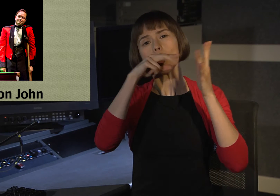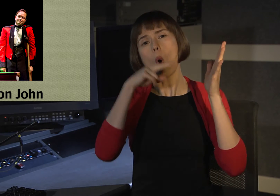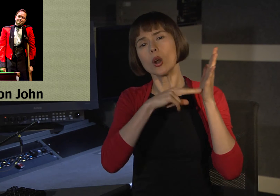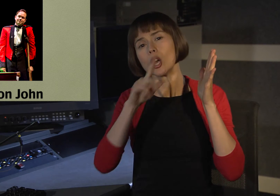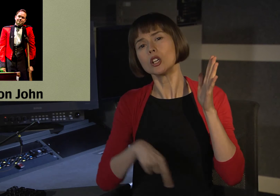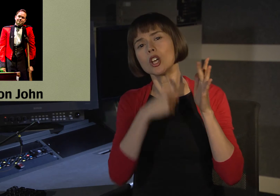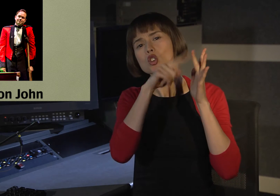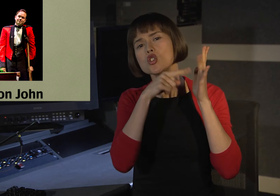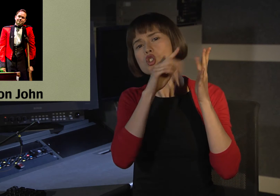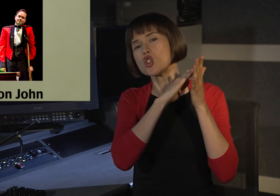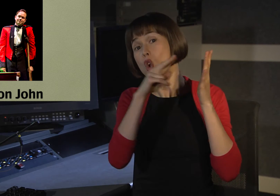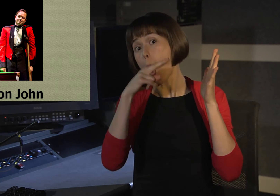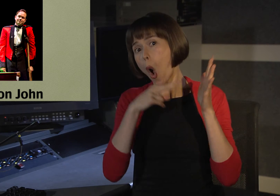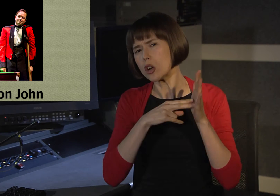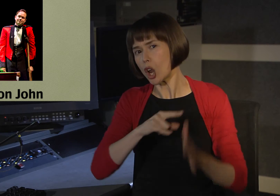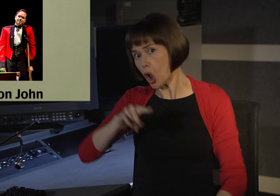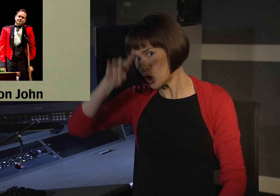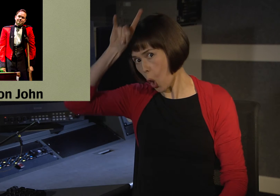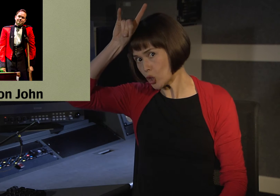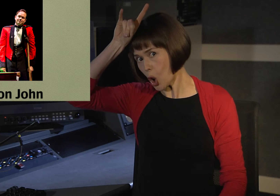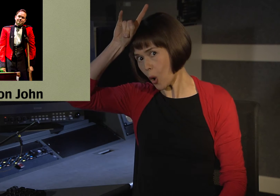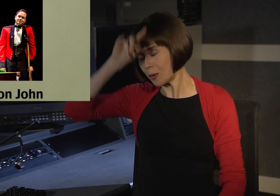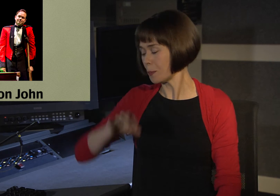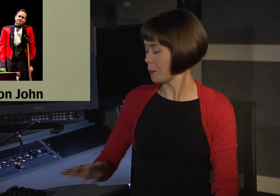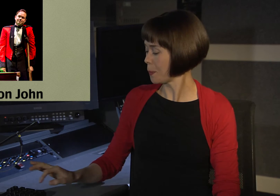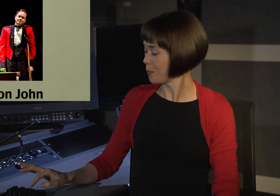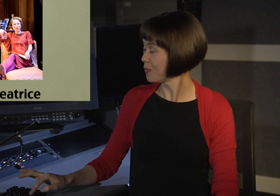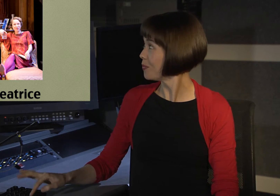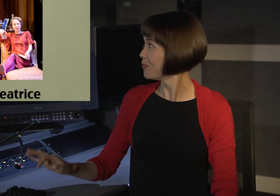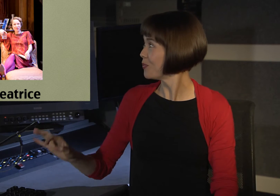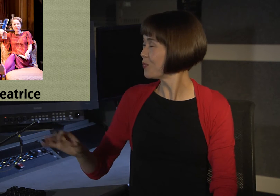Don John. And his sign name.